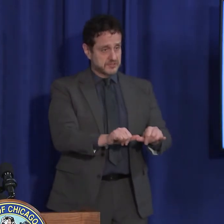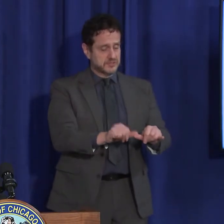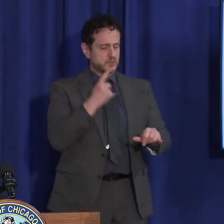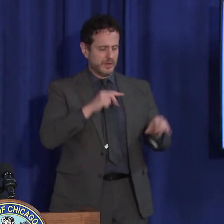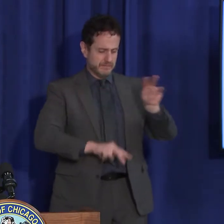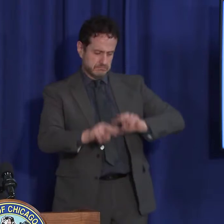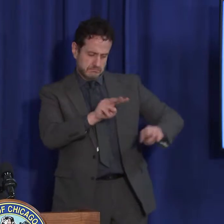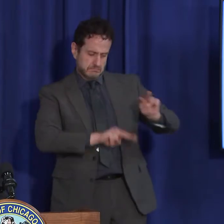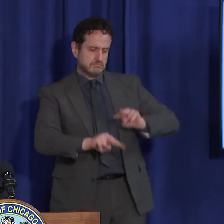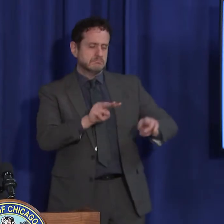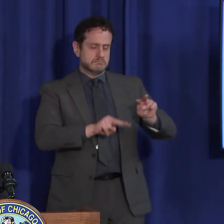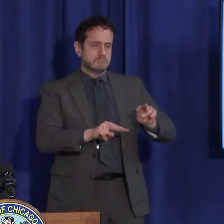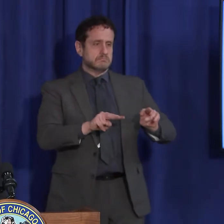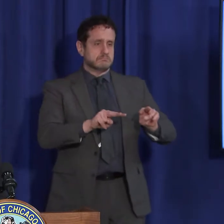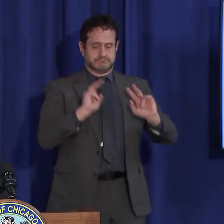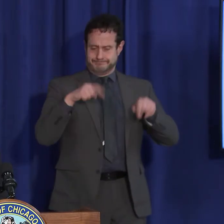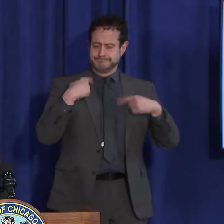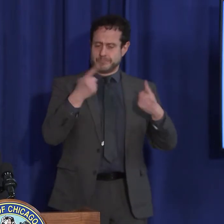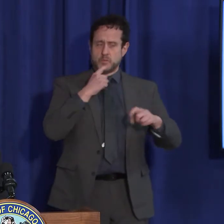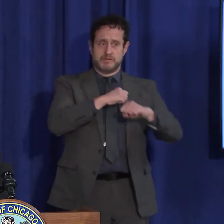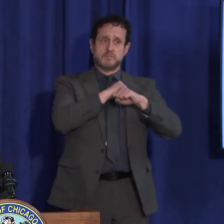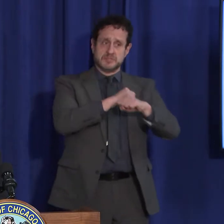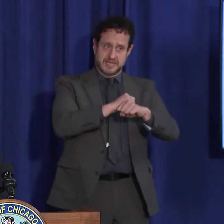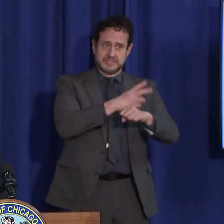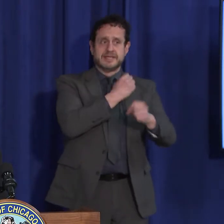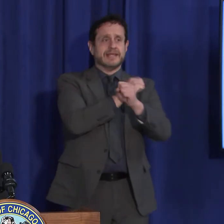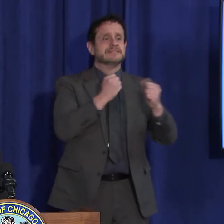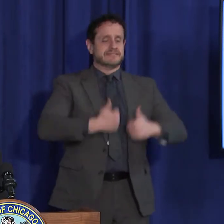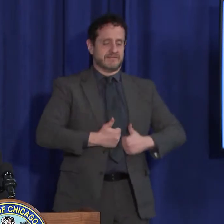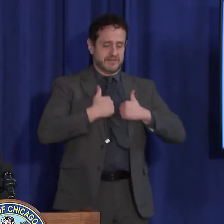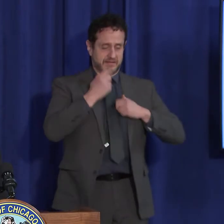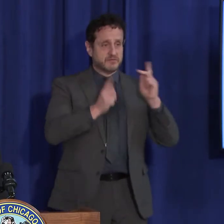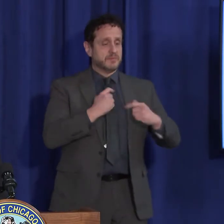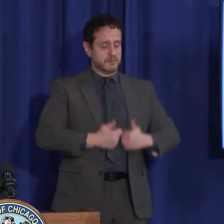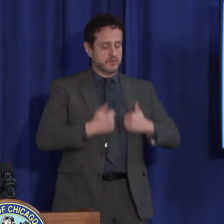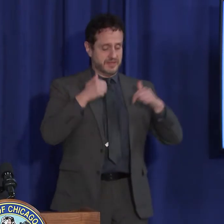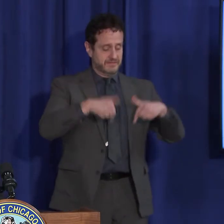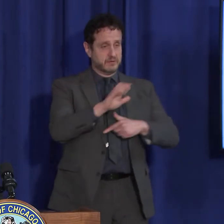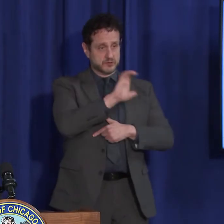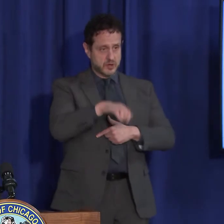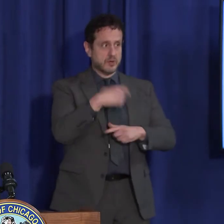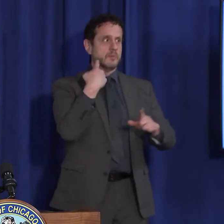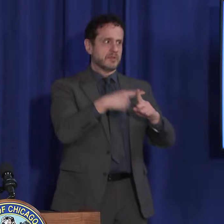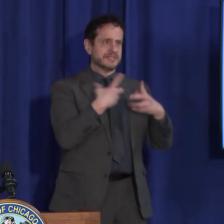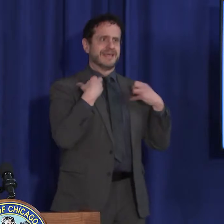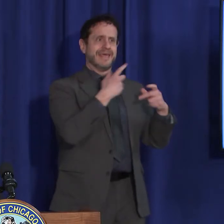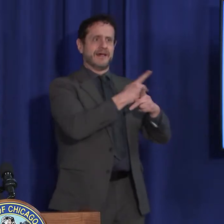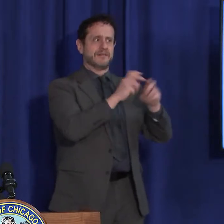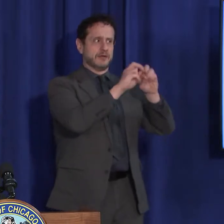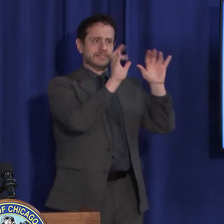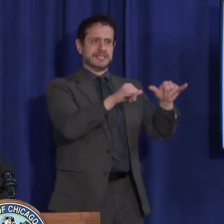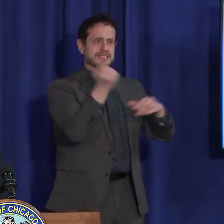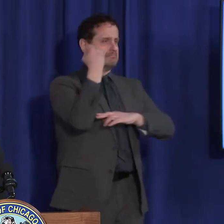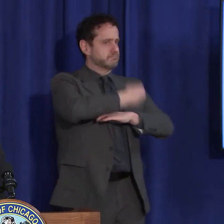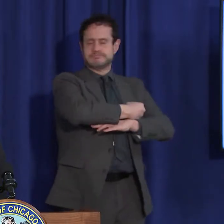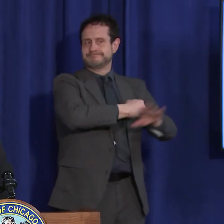able to protect and save the lives of our residents, as well as prevent our healthcare system from